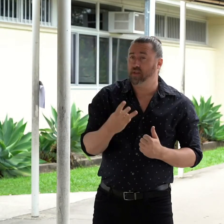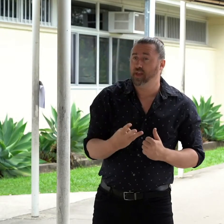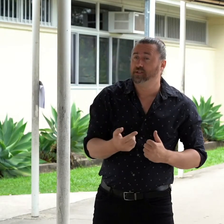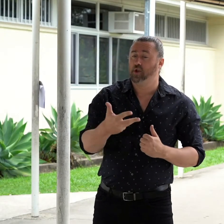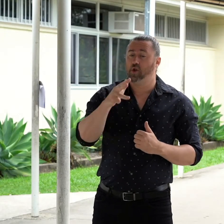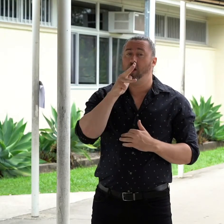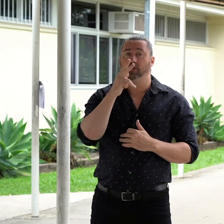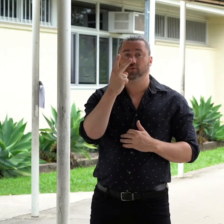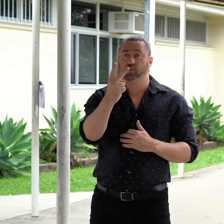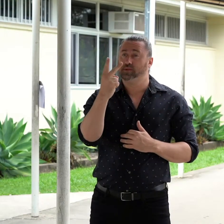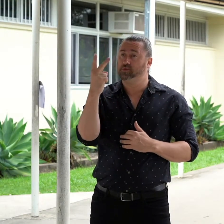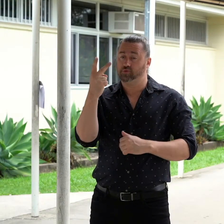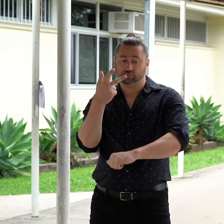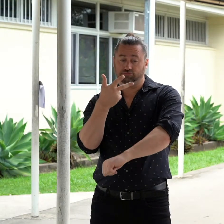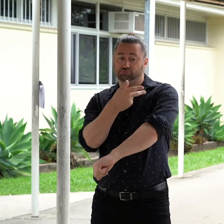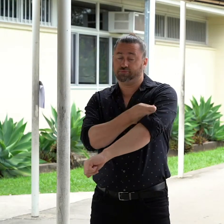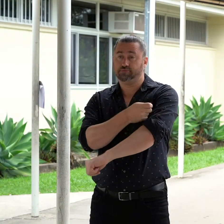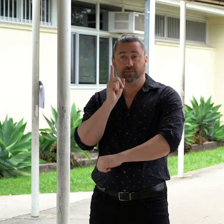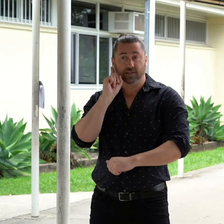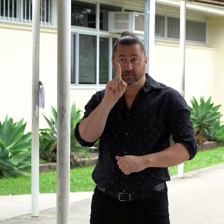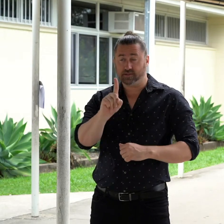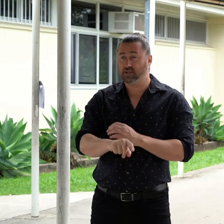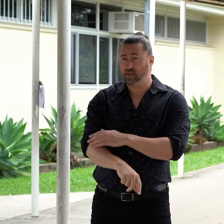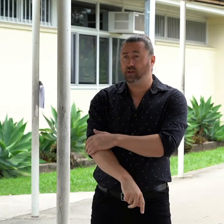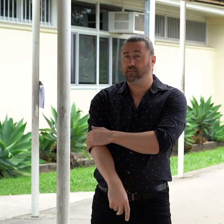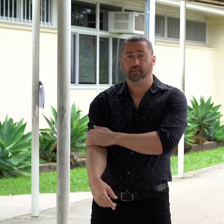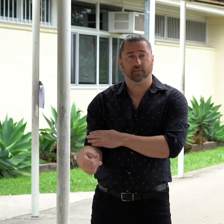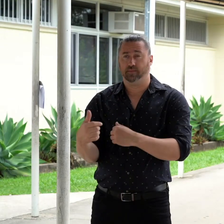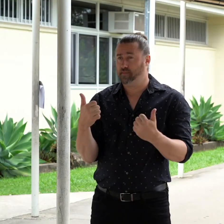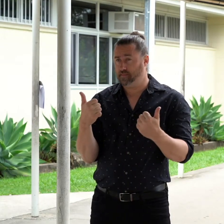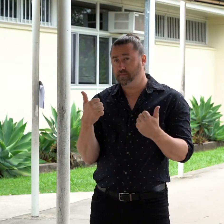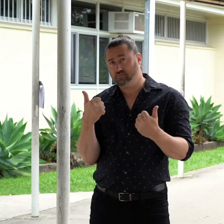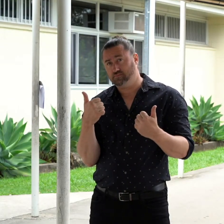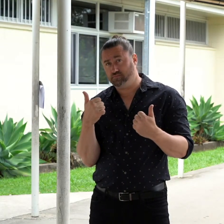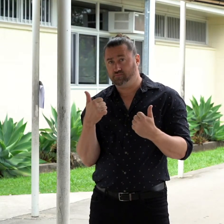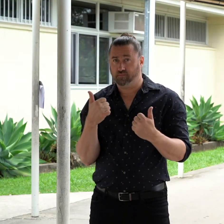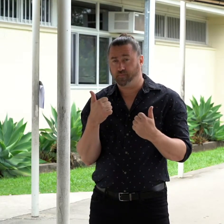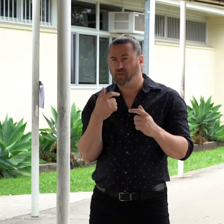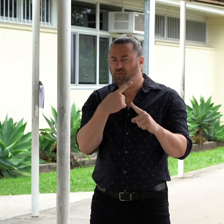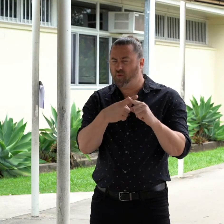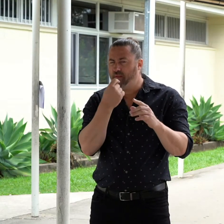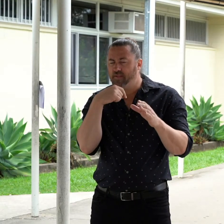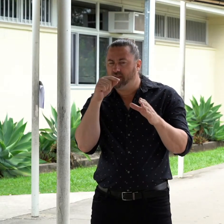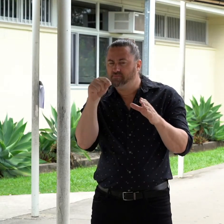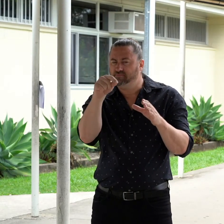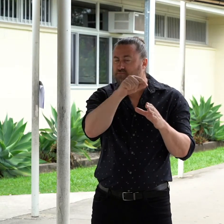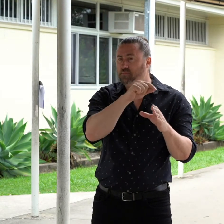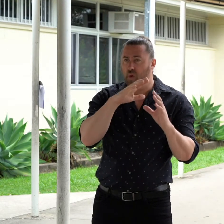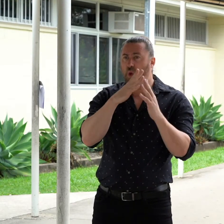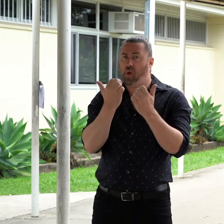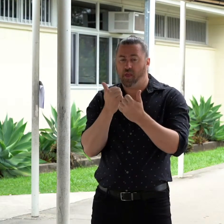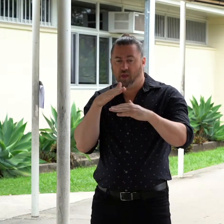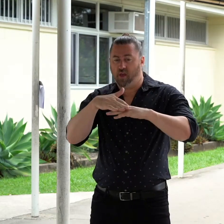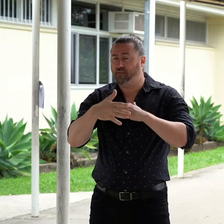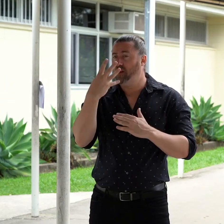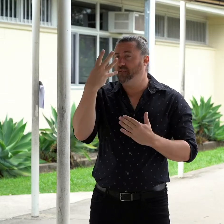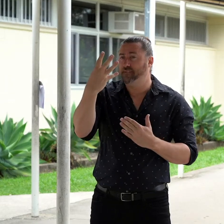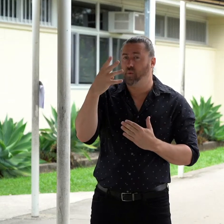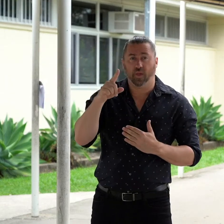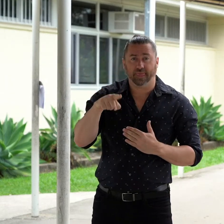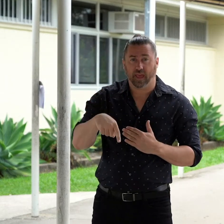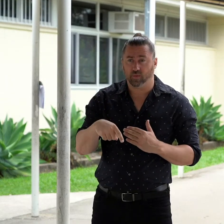3,922 vaccinations in schools yesterday, and that's probably over 4,000 with some of the other providers still to give us